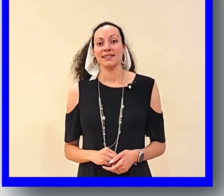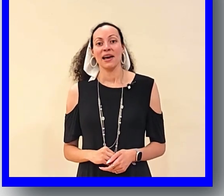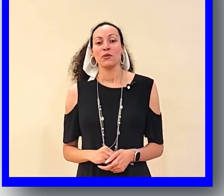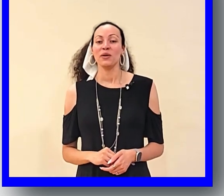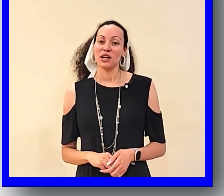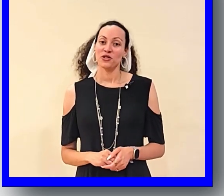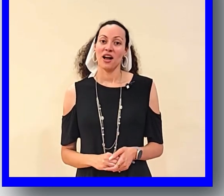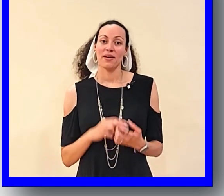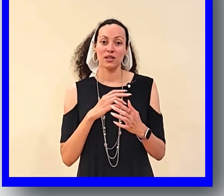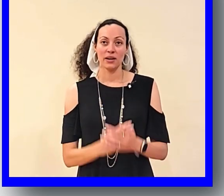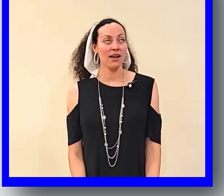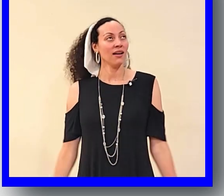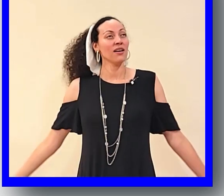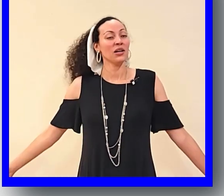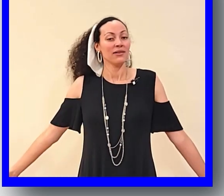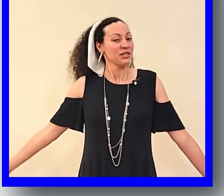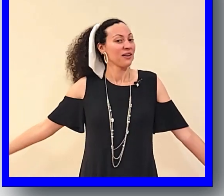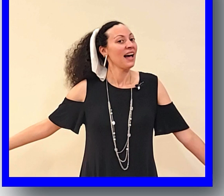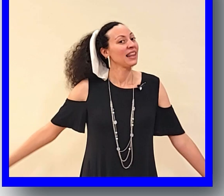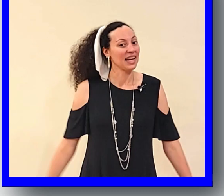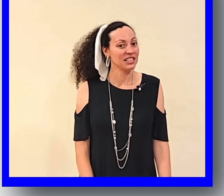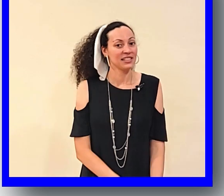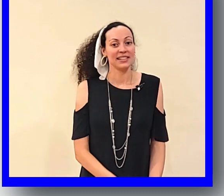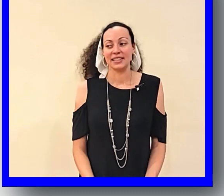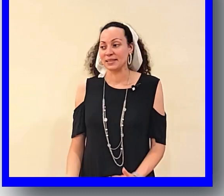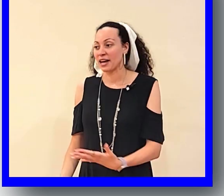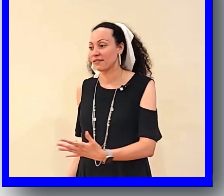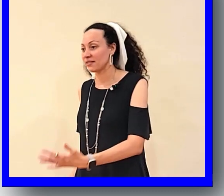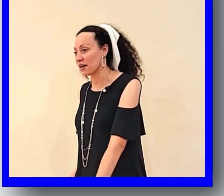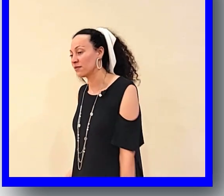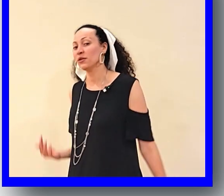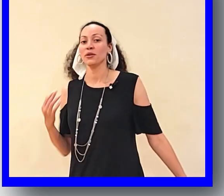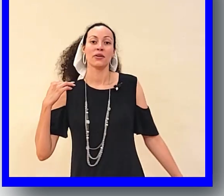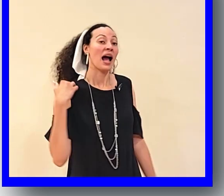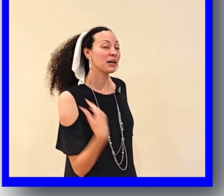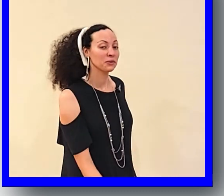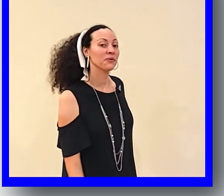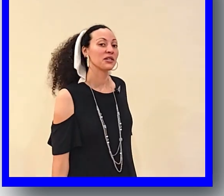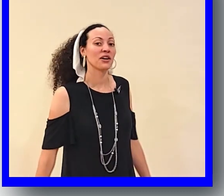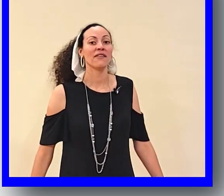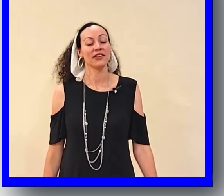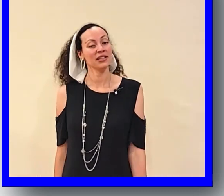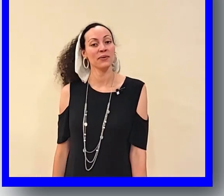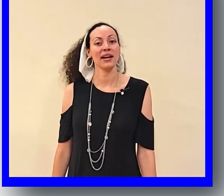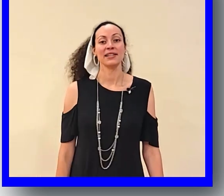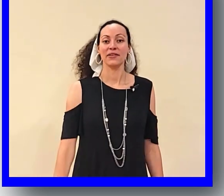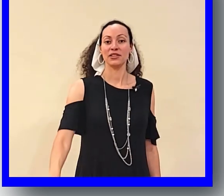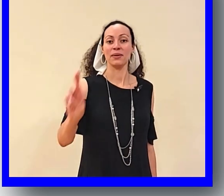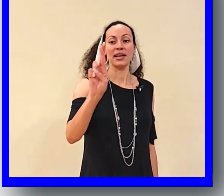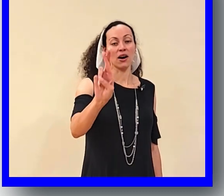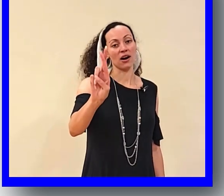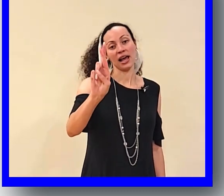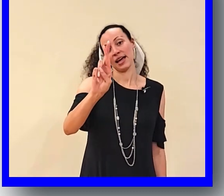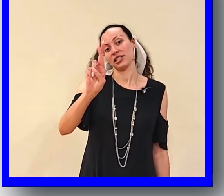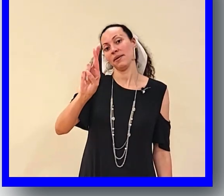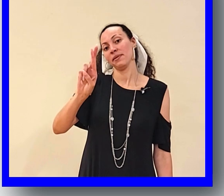Our next sign will be restaurant because we all go to a restaurant at lunch. Doesn't matter if it's fast food or an actual restaurant. For this one, it's going to